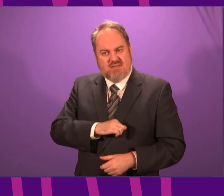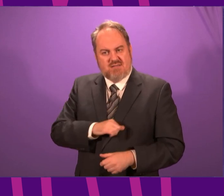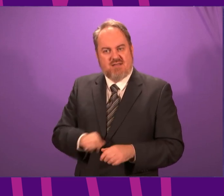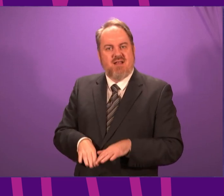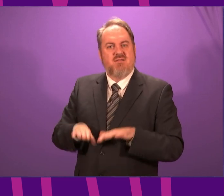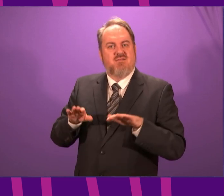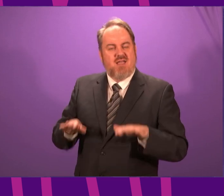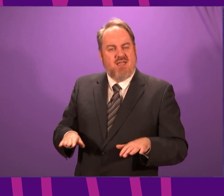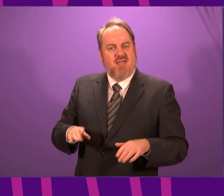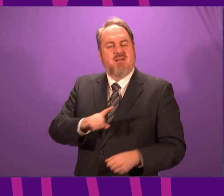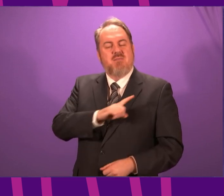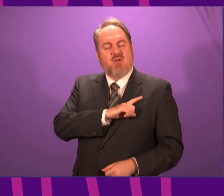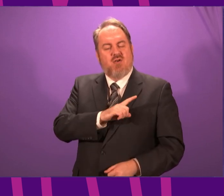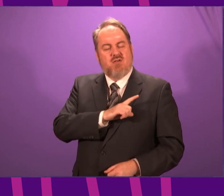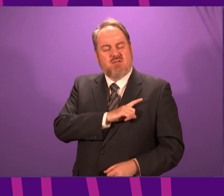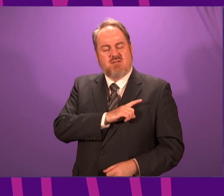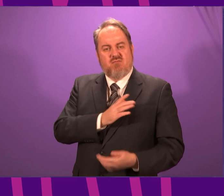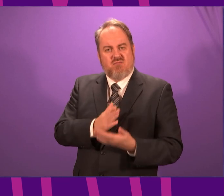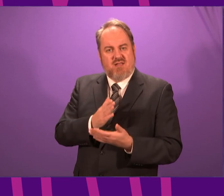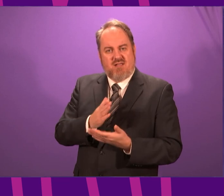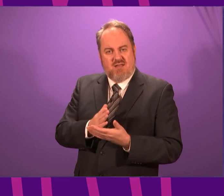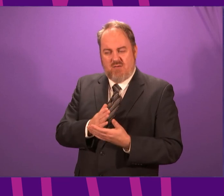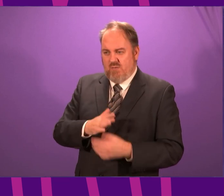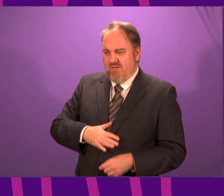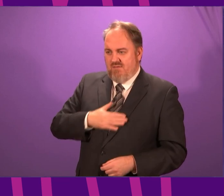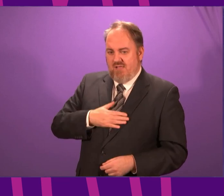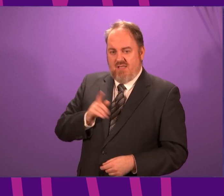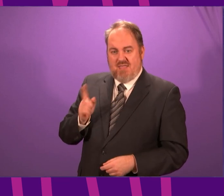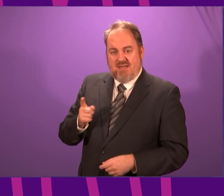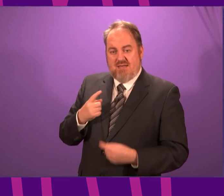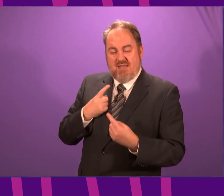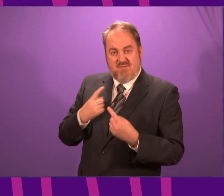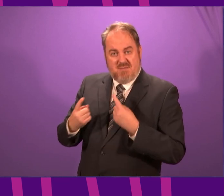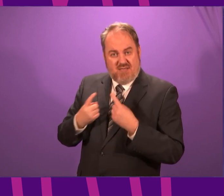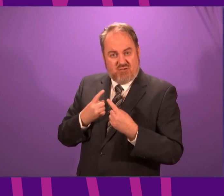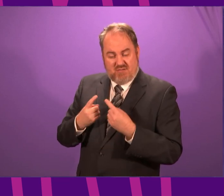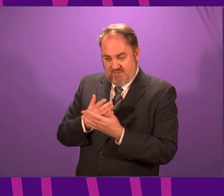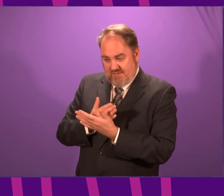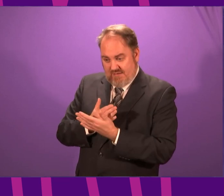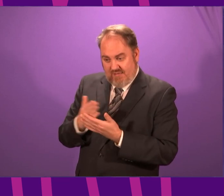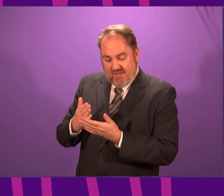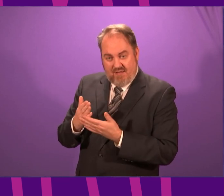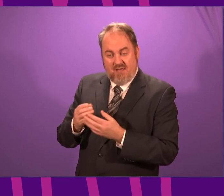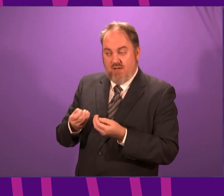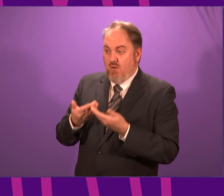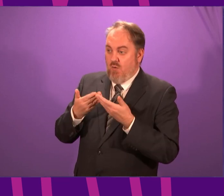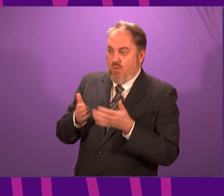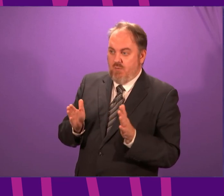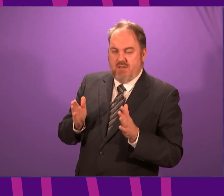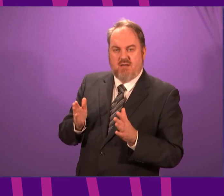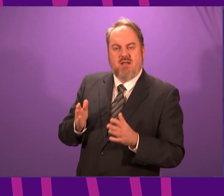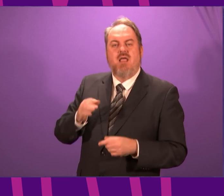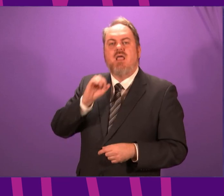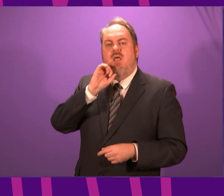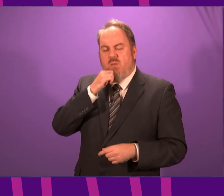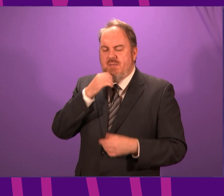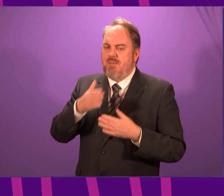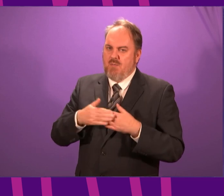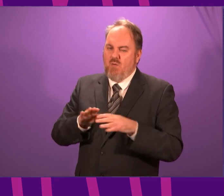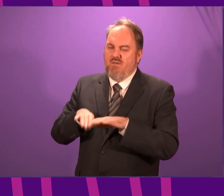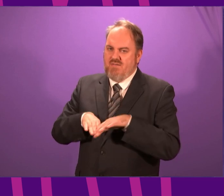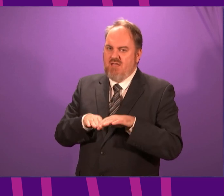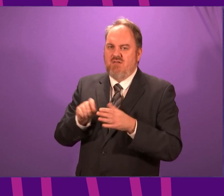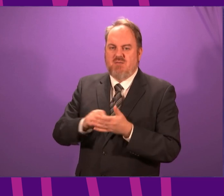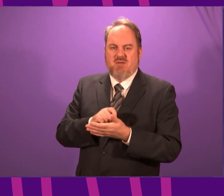data that underpins the decisions, and when such information is made fully available, then there might be more democracy.